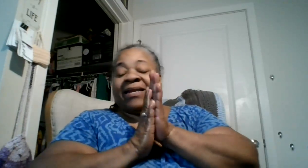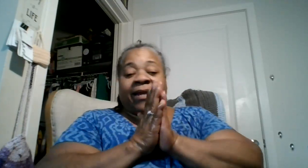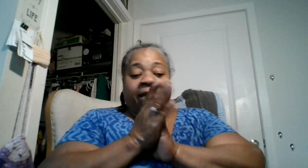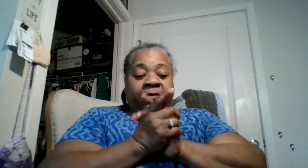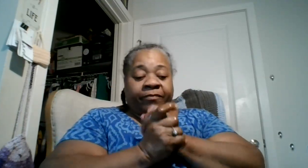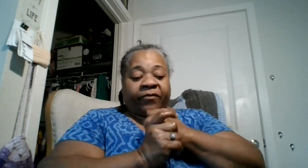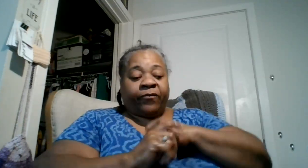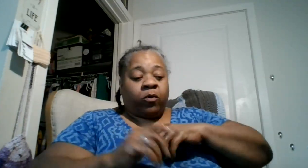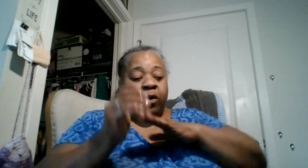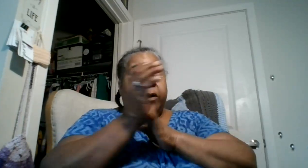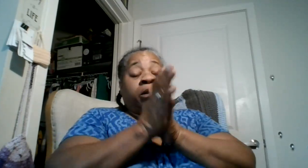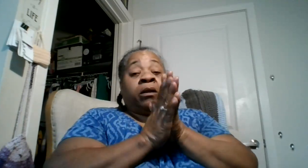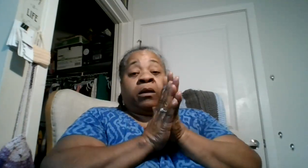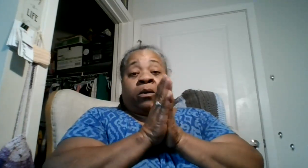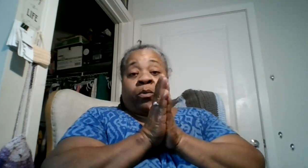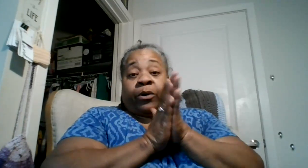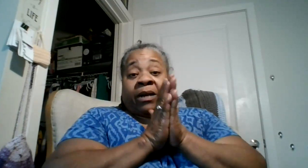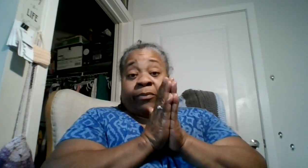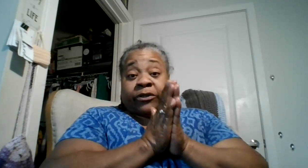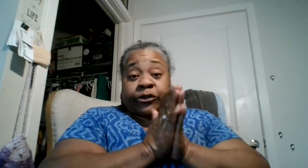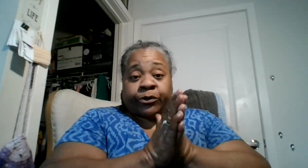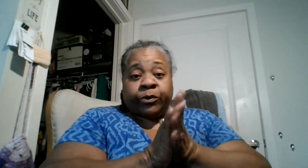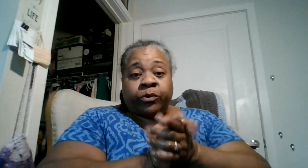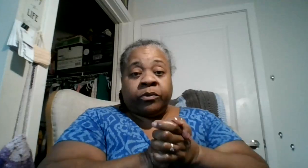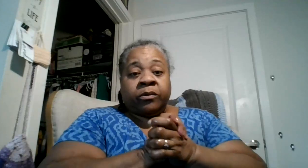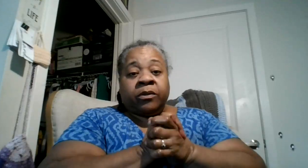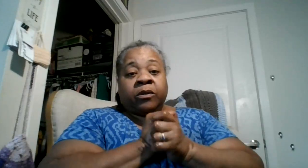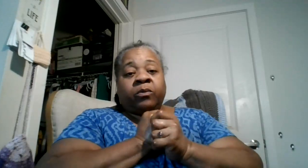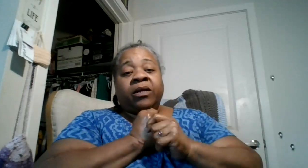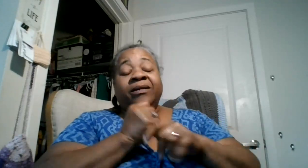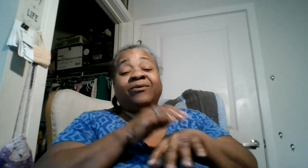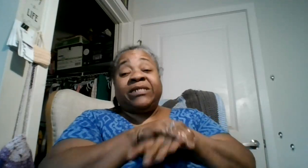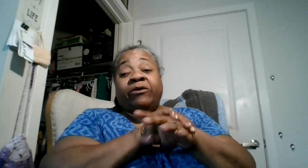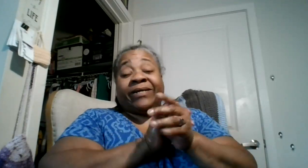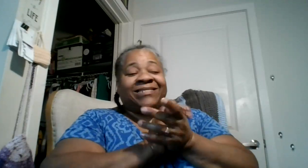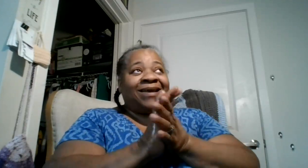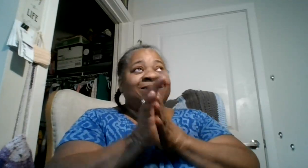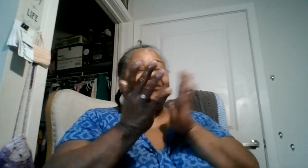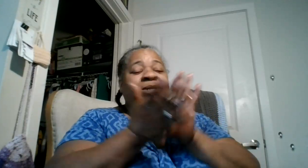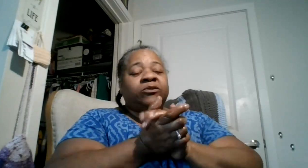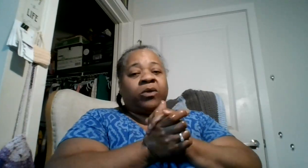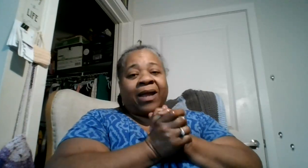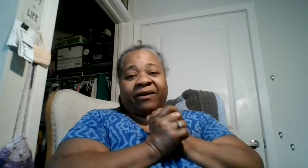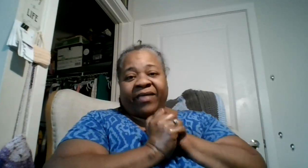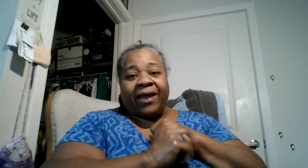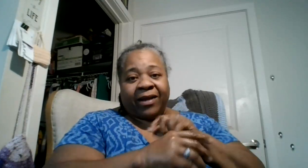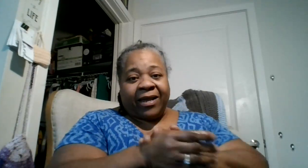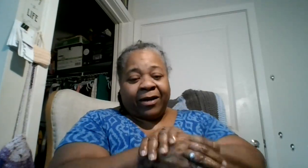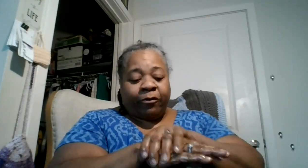now for word number 2, we're going to do decrease, as we do a lot of that in